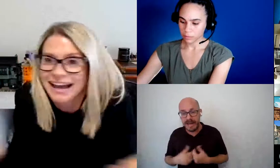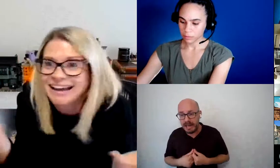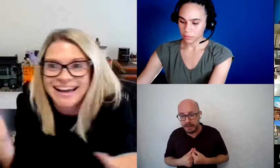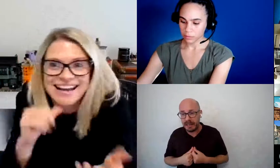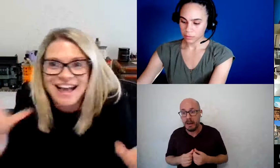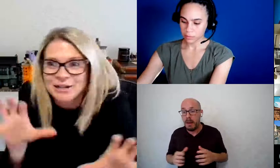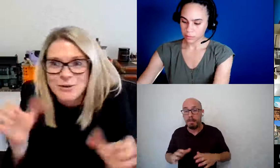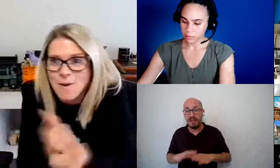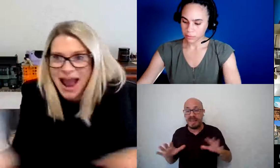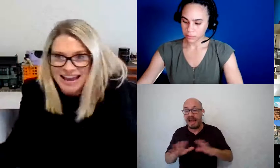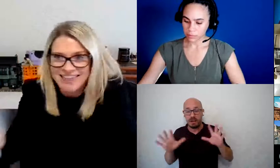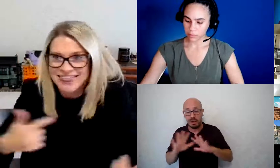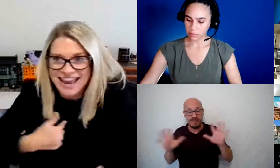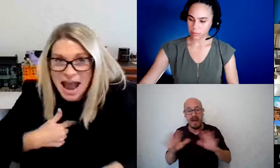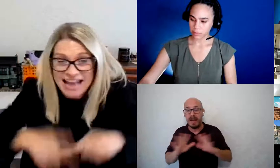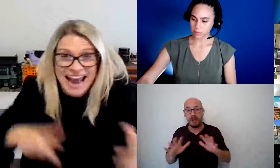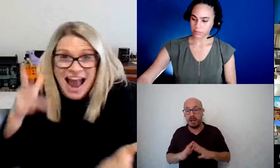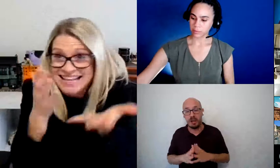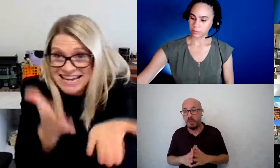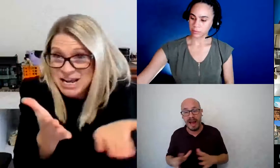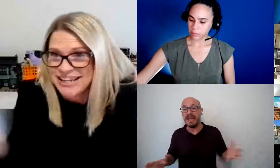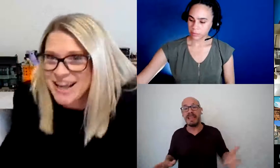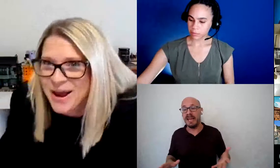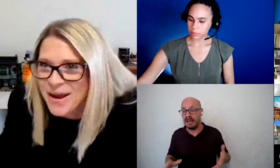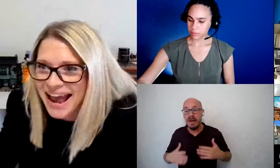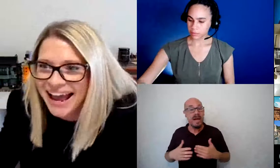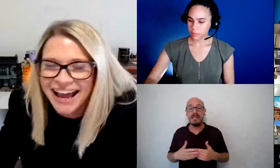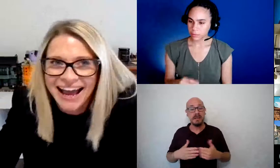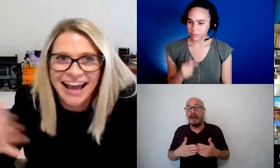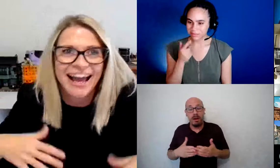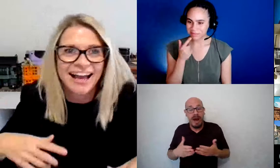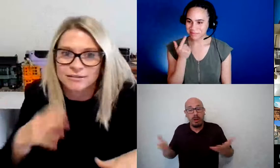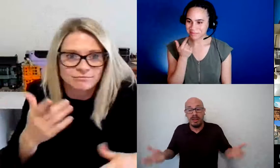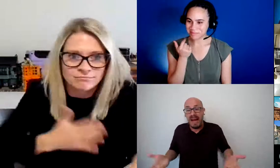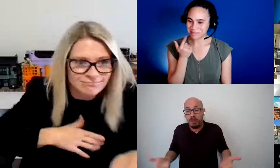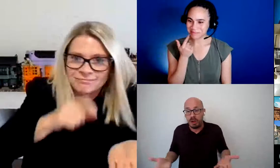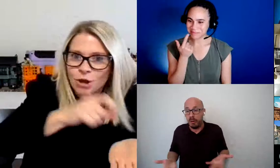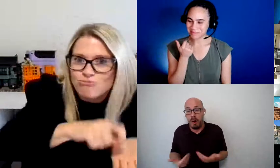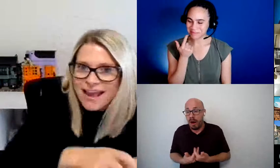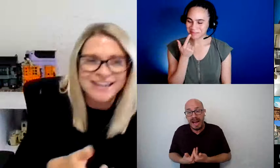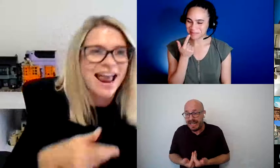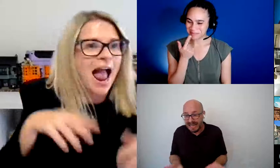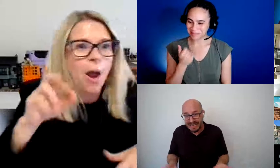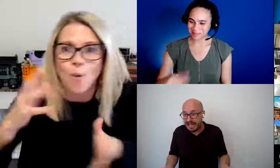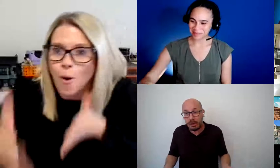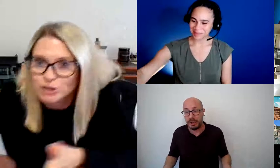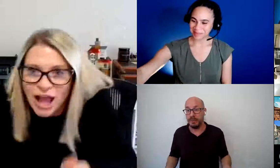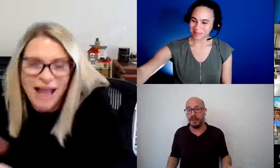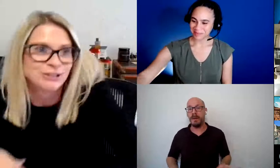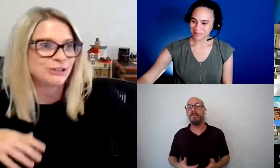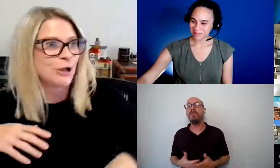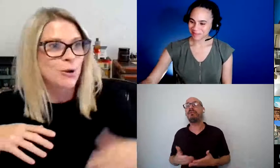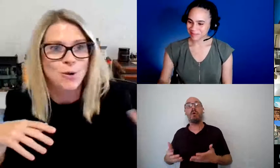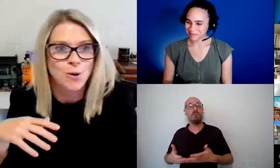understand me, but that's just not going to do anything. It doesn't matter how loud you are, I can't hear you, so